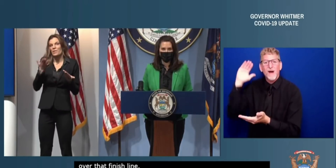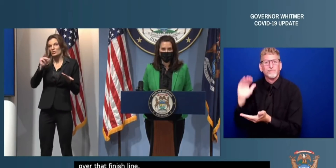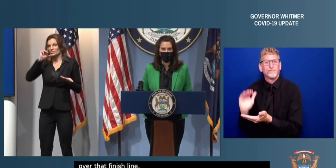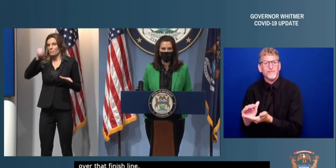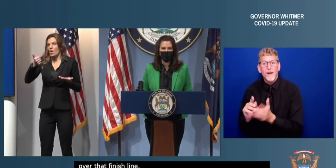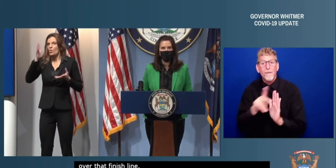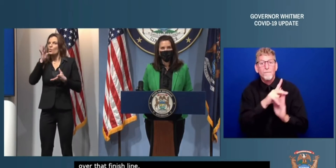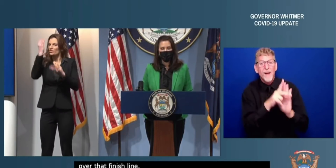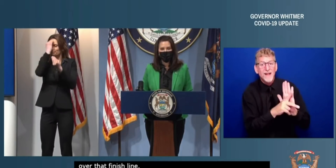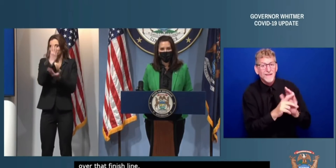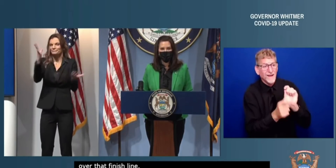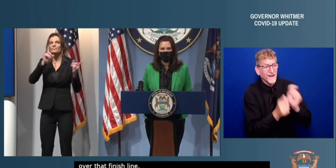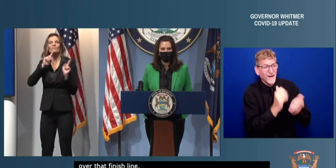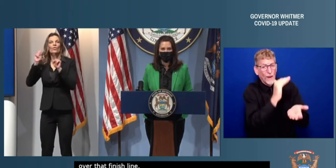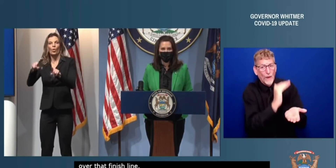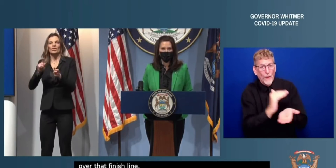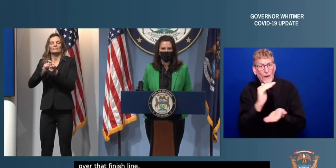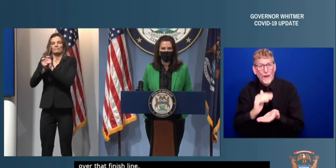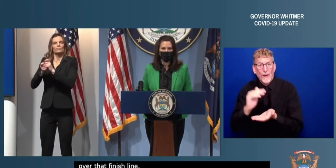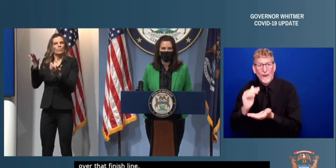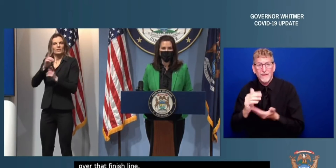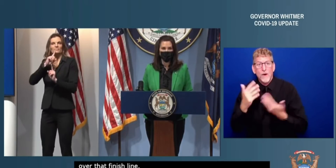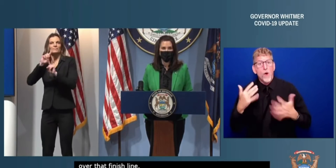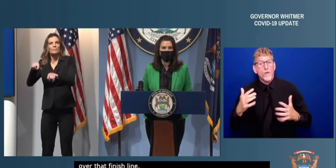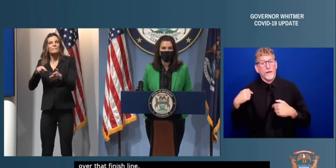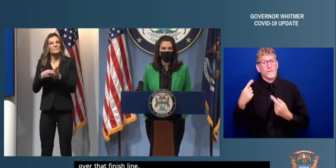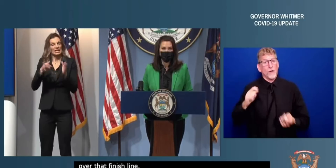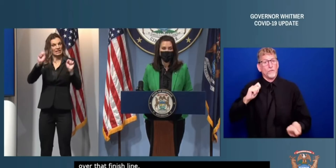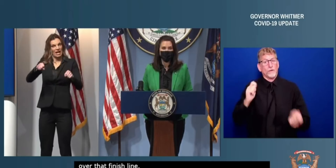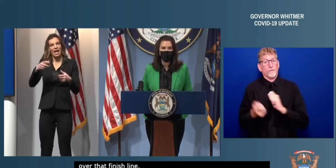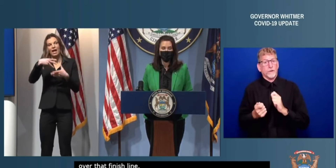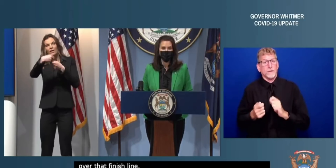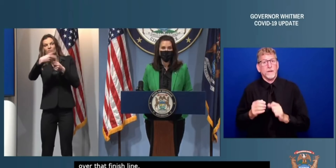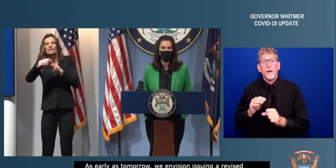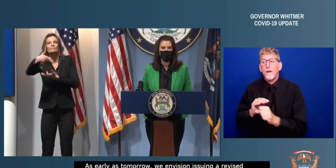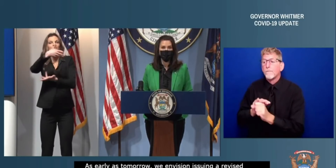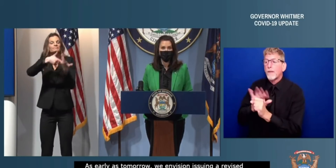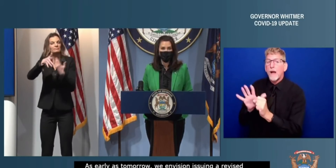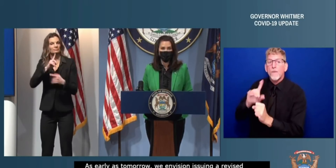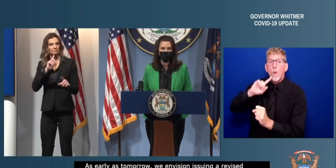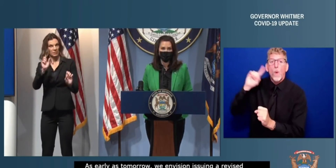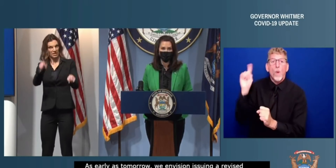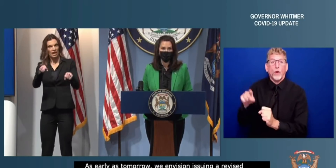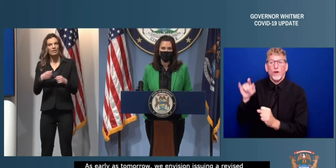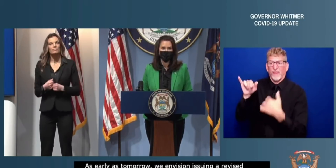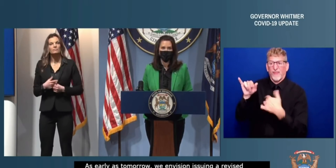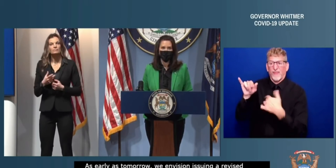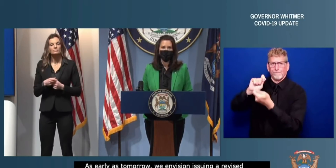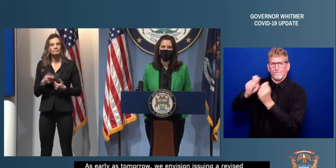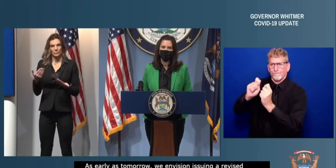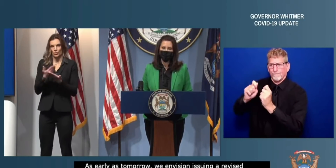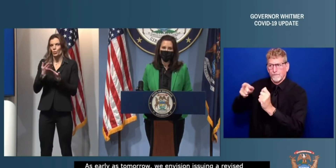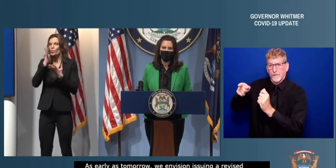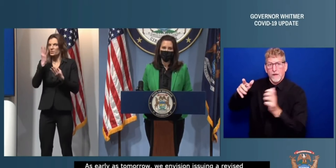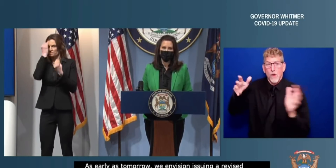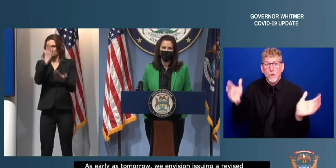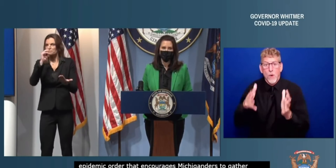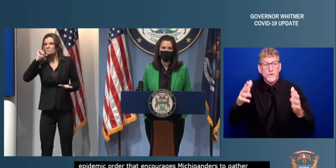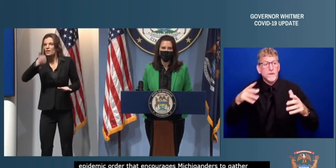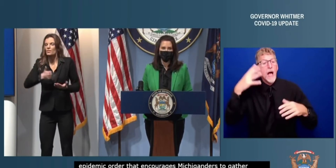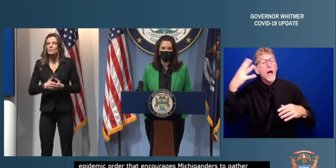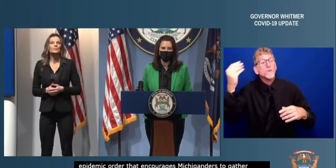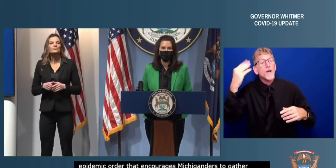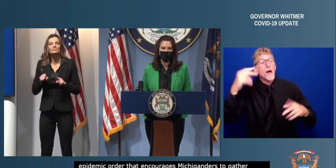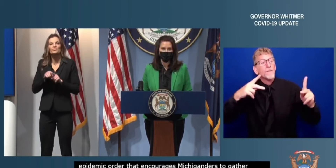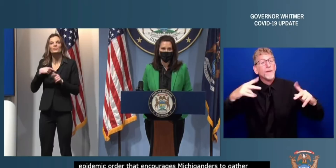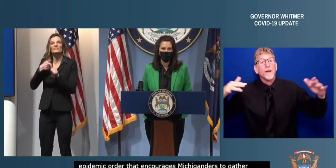revised epidemic order that encourages Michiganders to gather safely outside by relaxing our rules for outdoor gatherings. We'll also incorporate